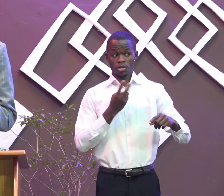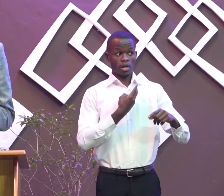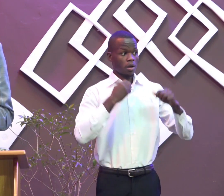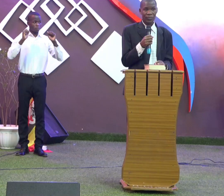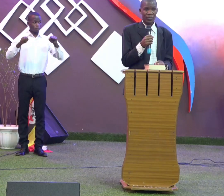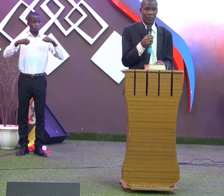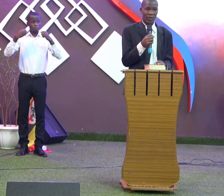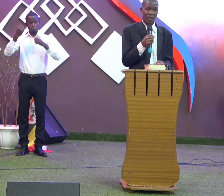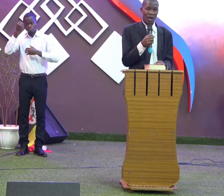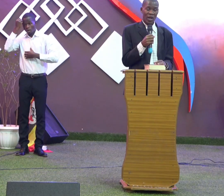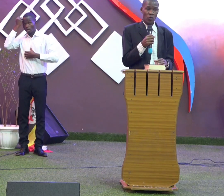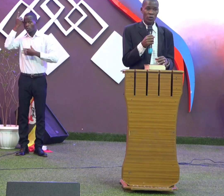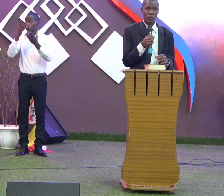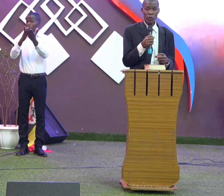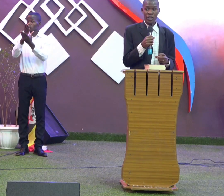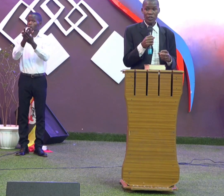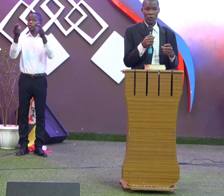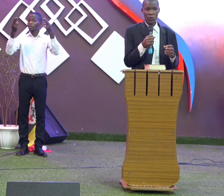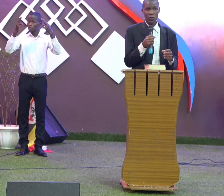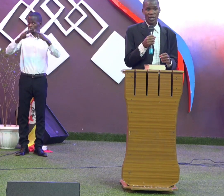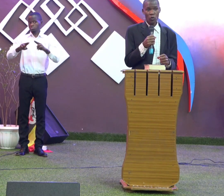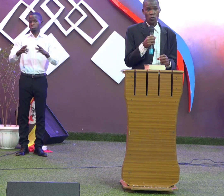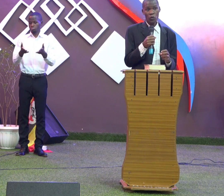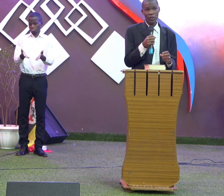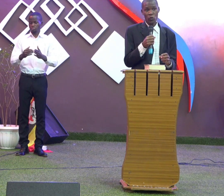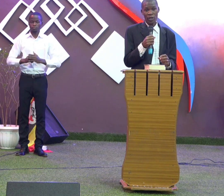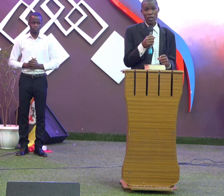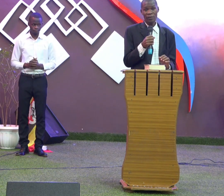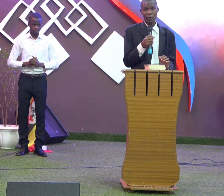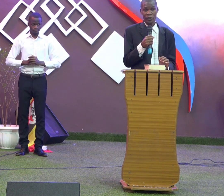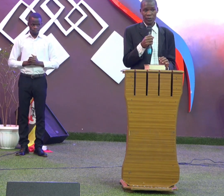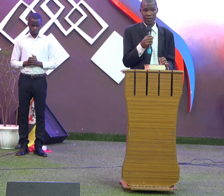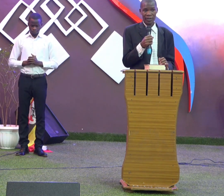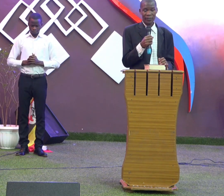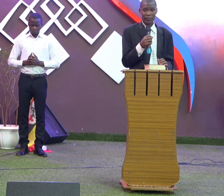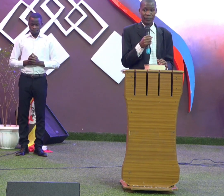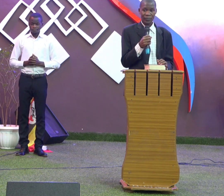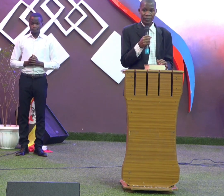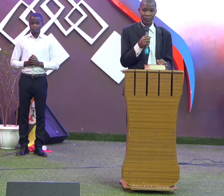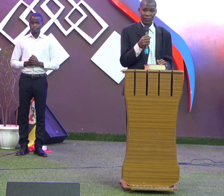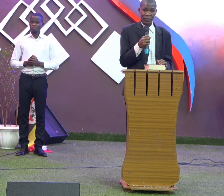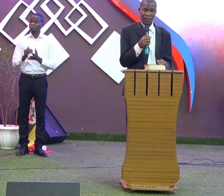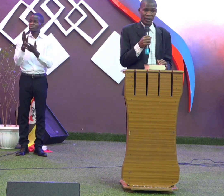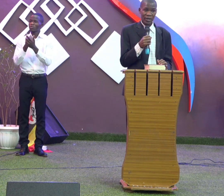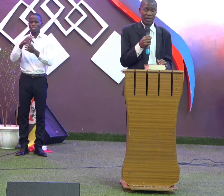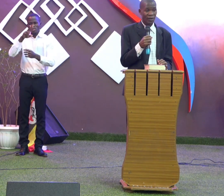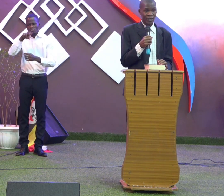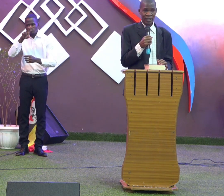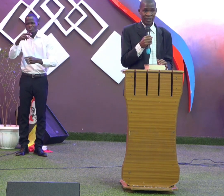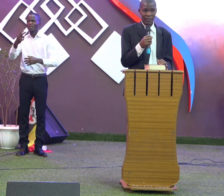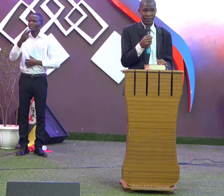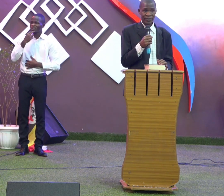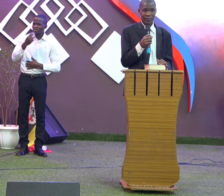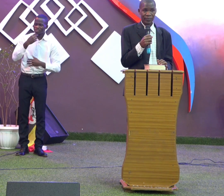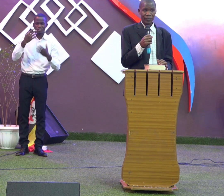tulisobola okutuukako we tutuuse. And we also didn't know that we would reach where we have reached today. Baatusekerera nnyo. They laughed